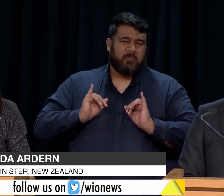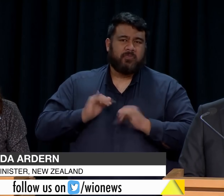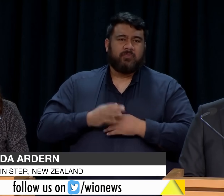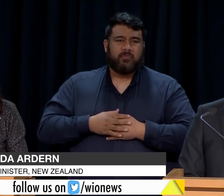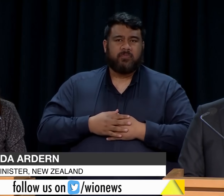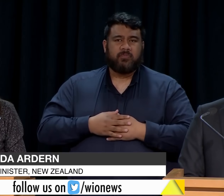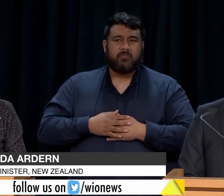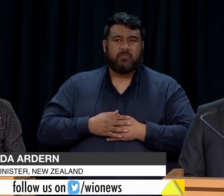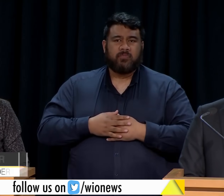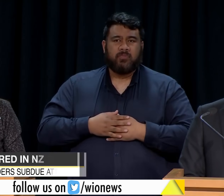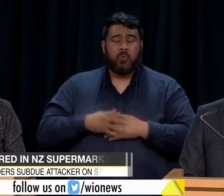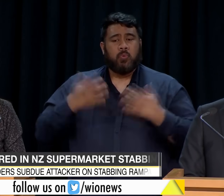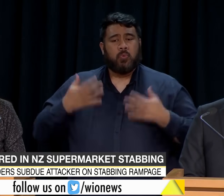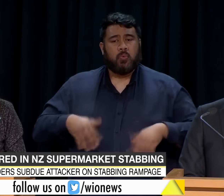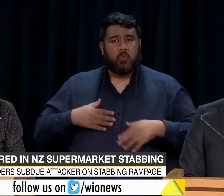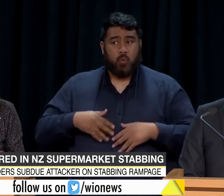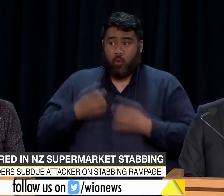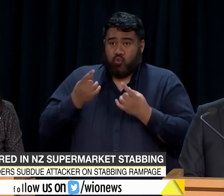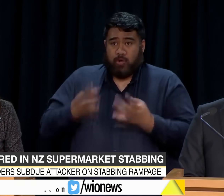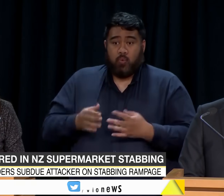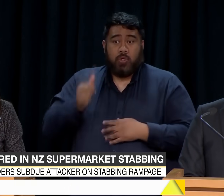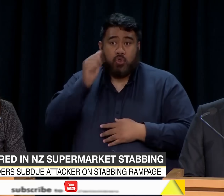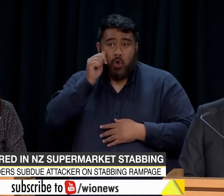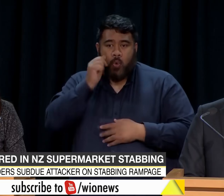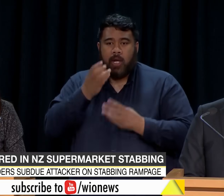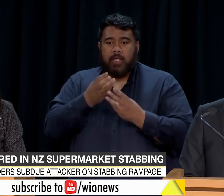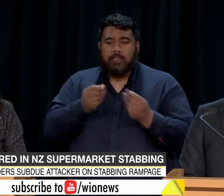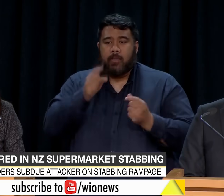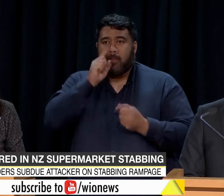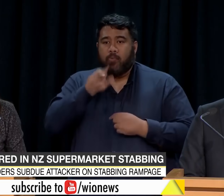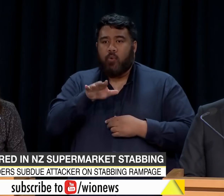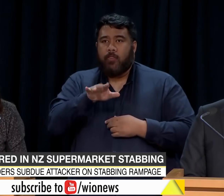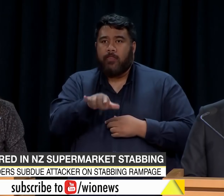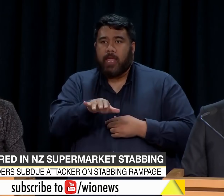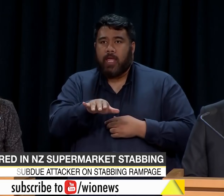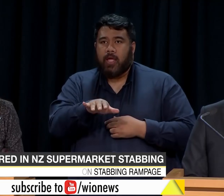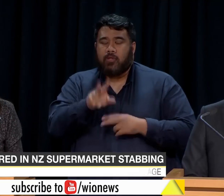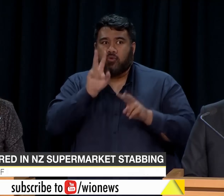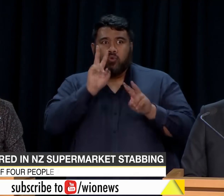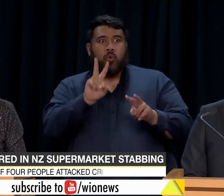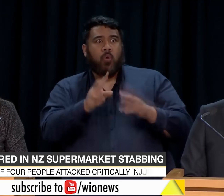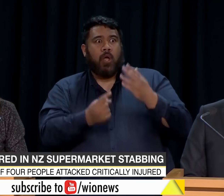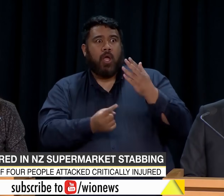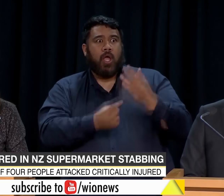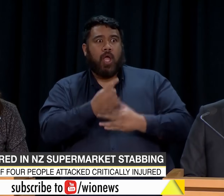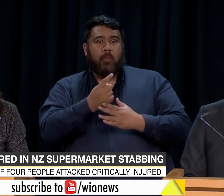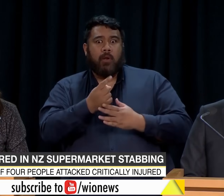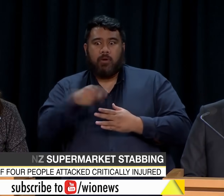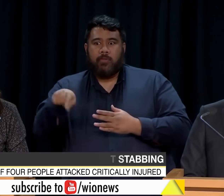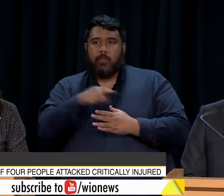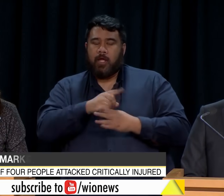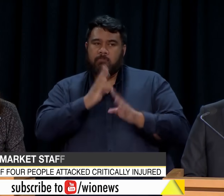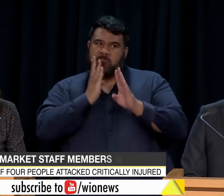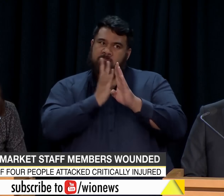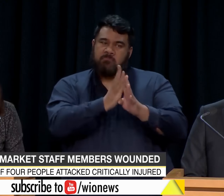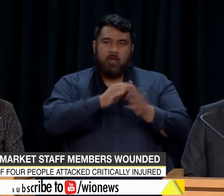reports of courageous acts by bystanders who have taken action in order to protect those around